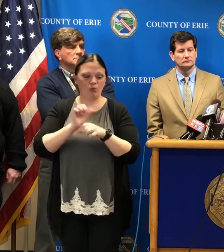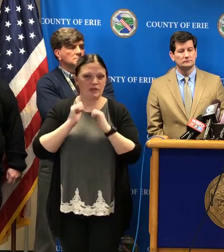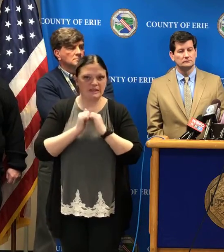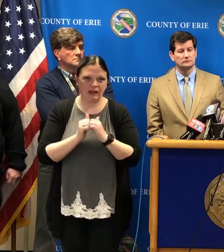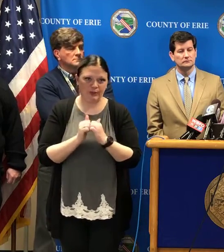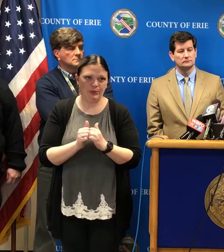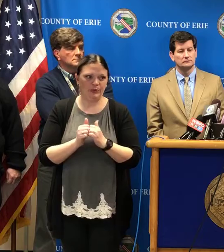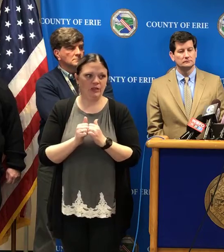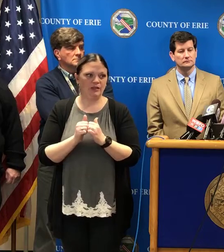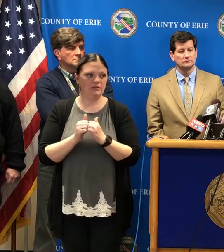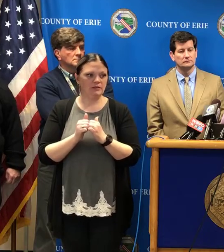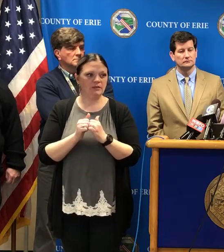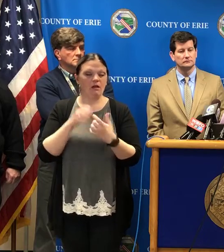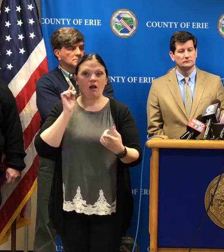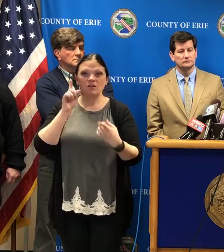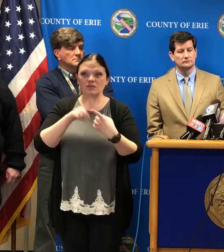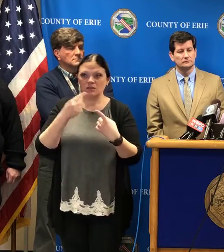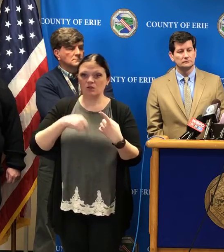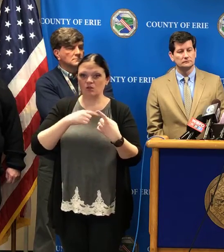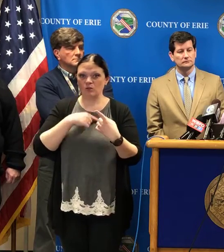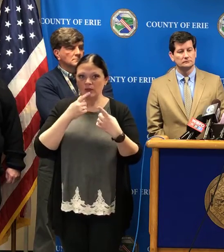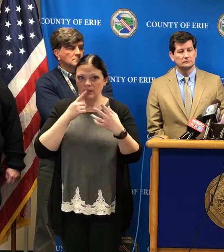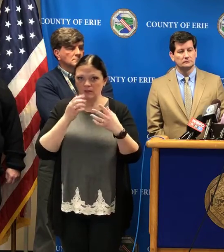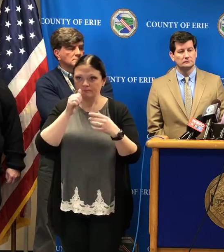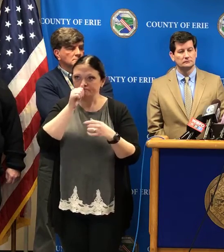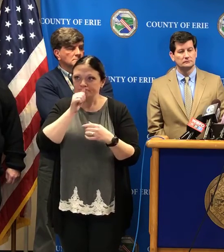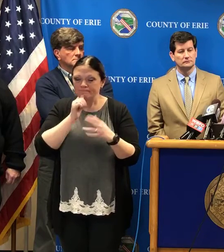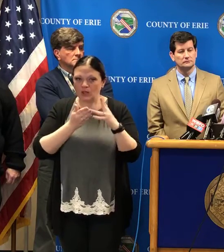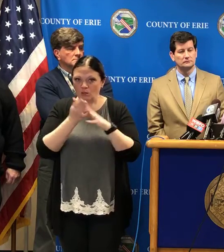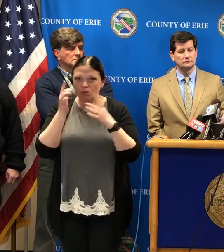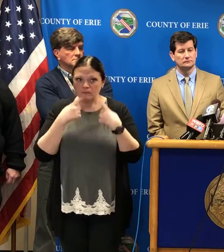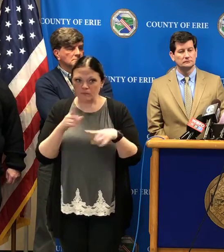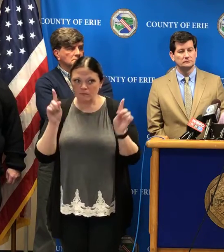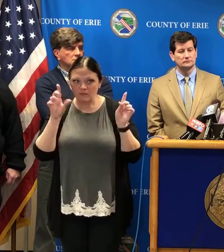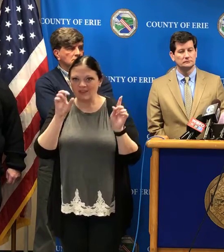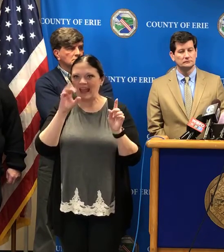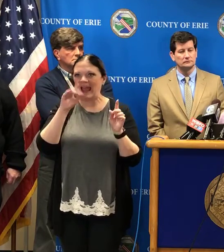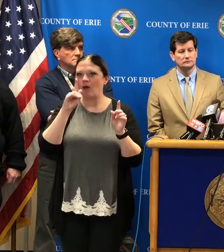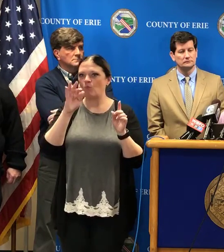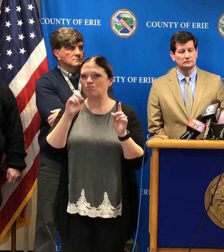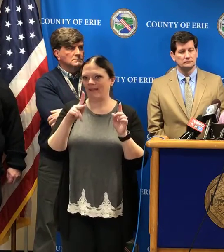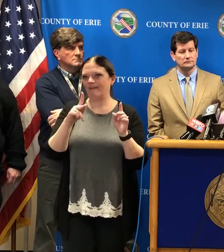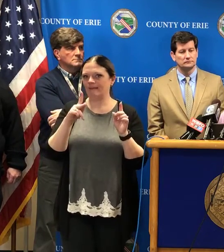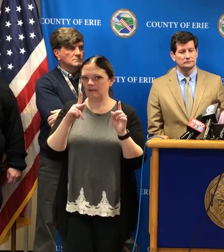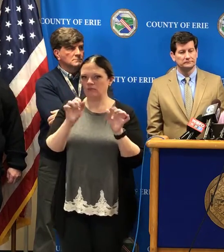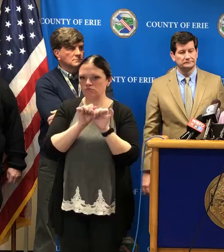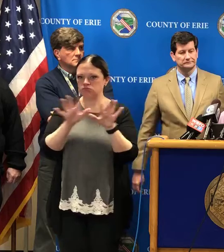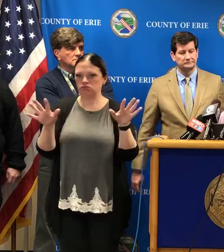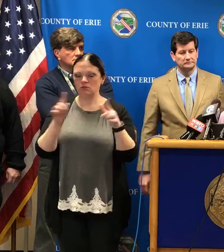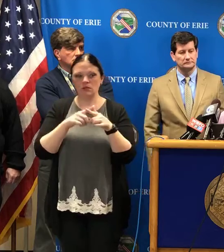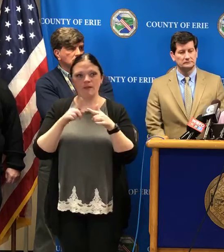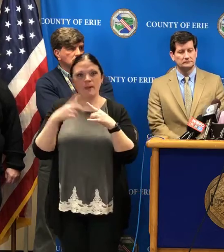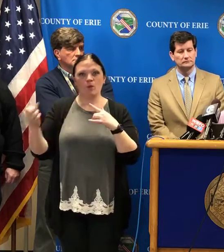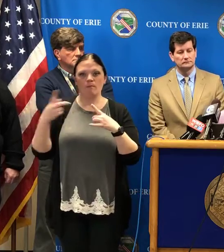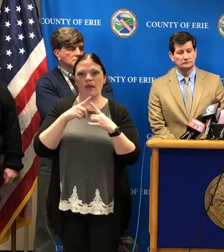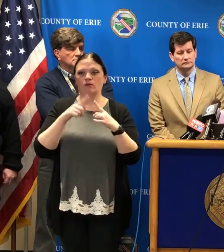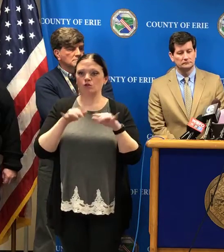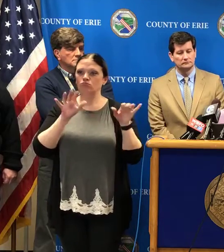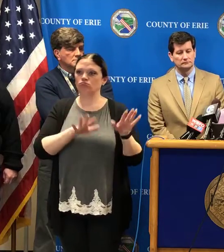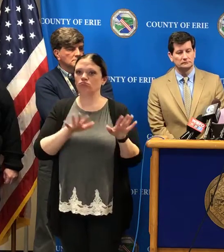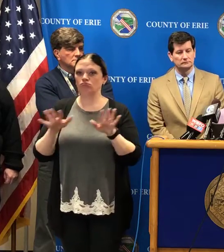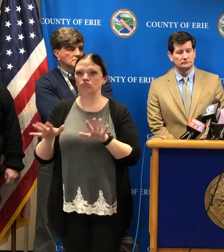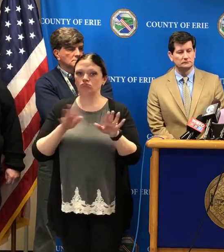together. And until we get through this epidemic, this outbreak, and then we'll be able to go back to business as